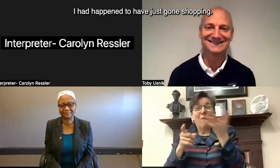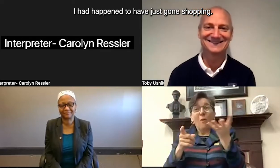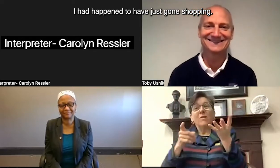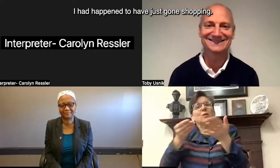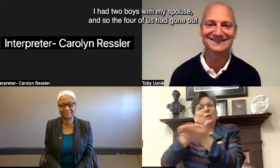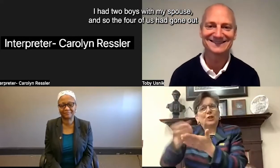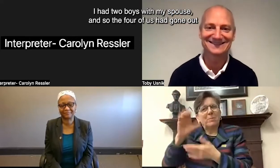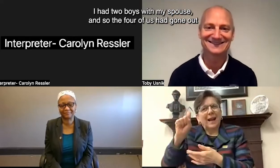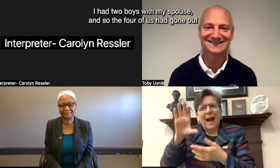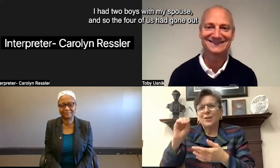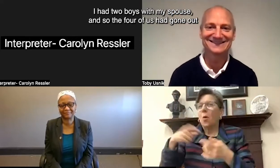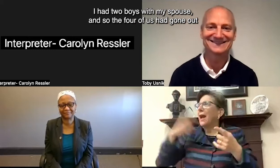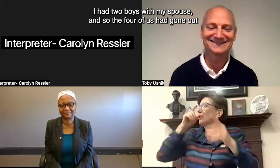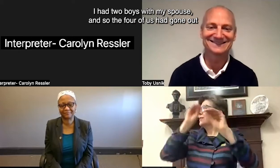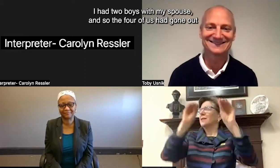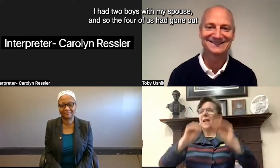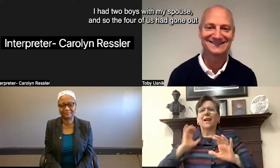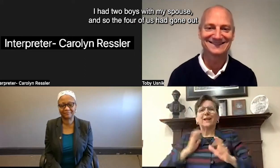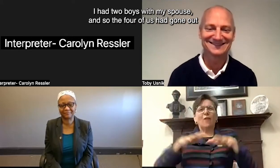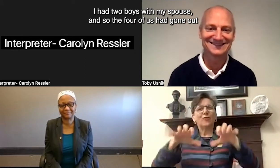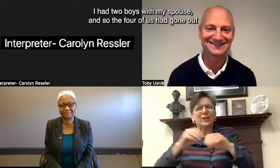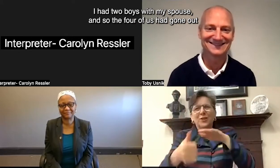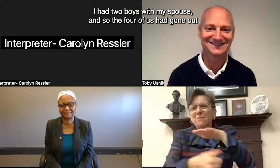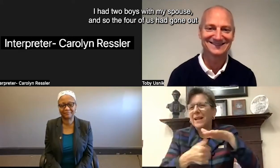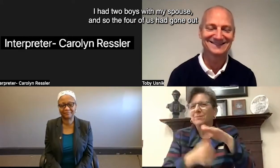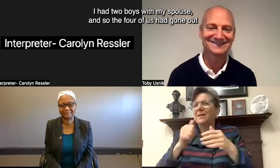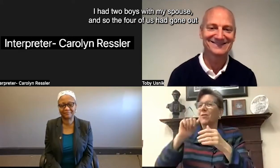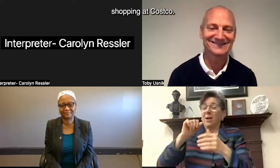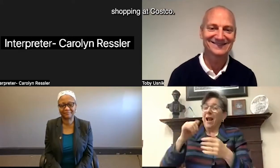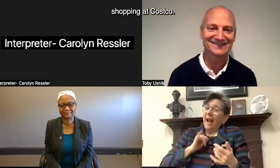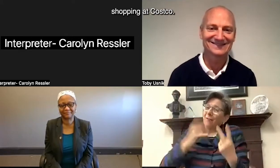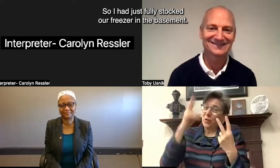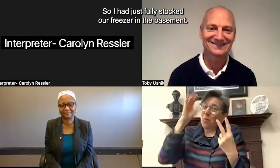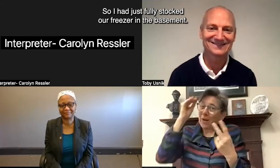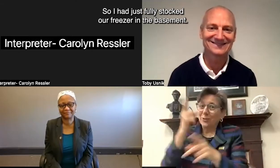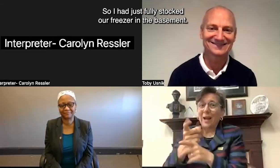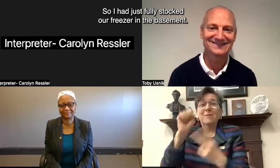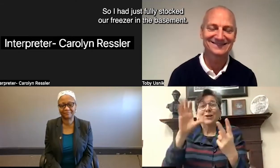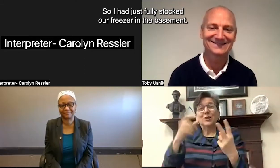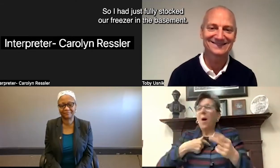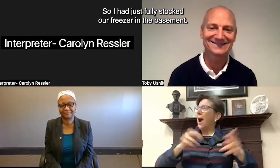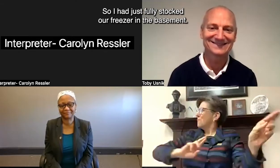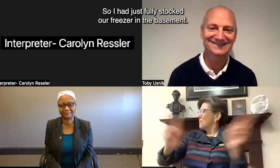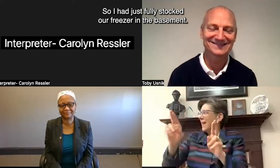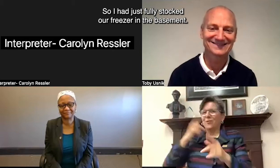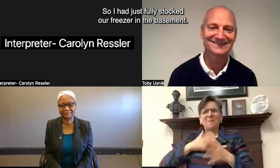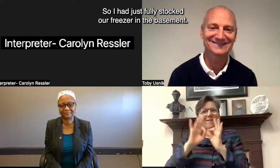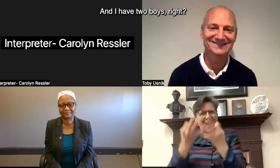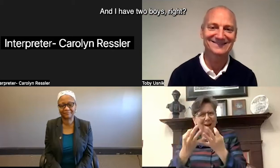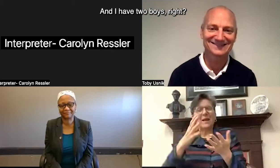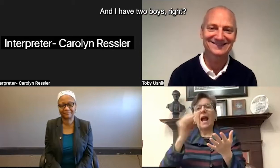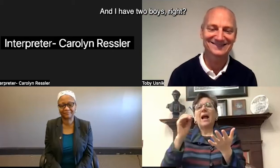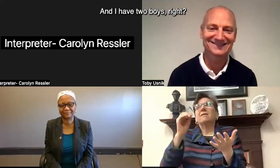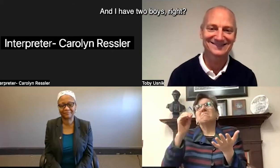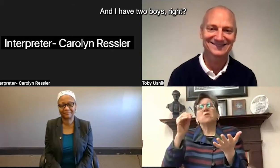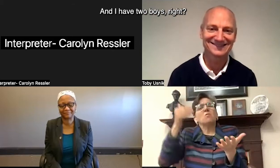with my spouse, and so the four of us had gone out shopping at Costco, so I had just fully stocked our freezer in the basement, and I have two boys, right? So